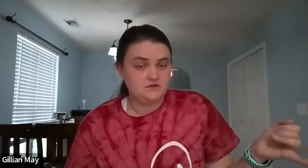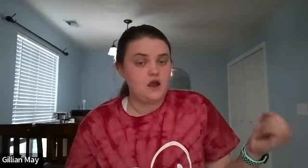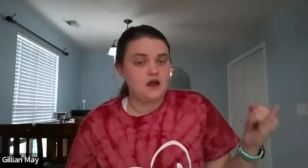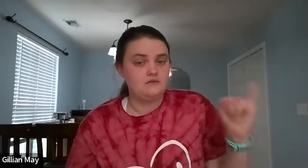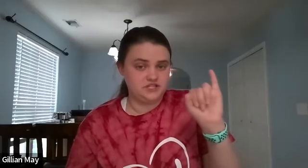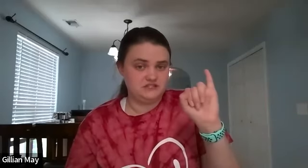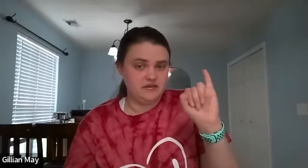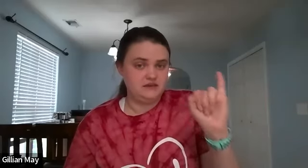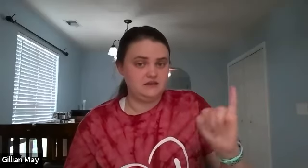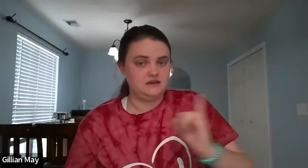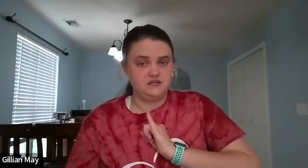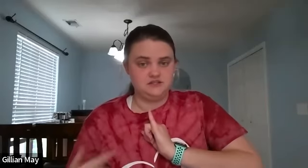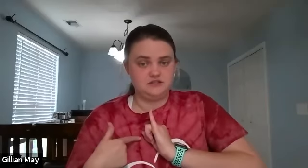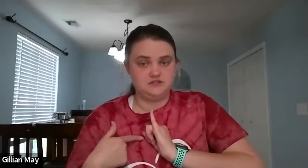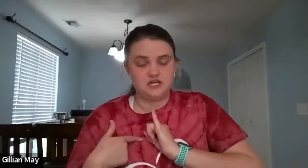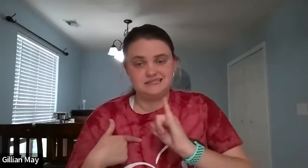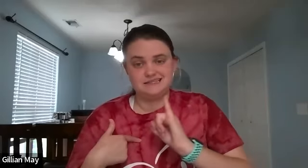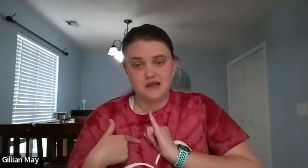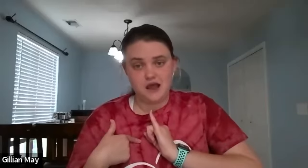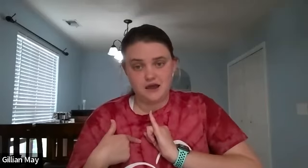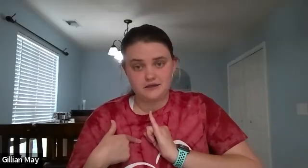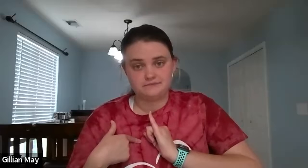for I, which is a pinky, and you do it to your chest, I.